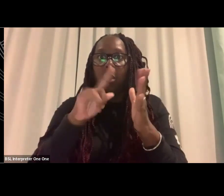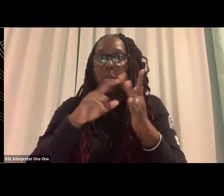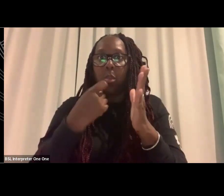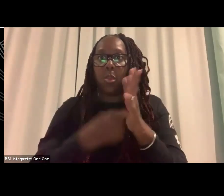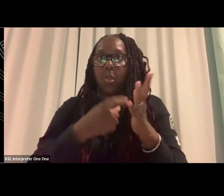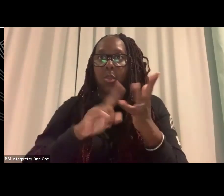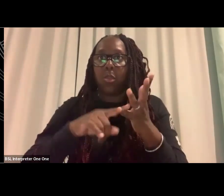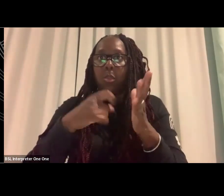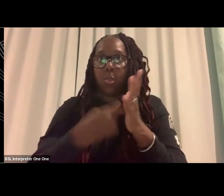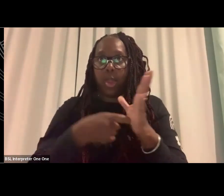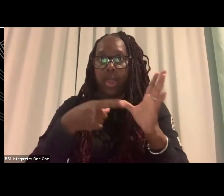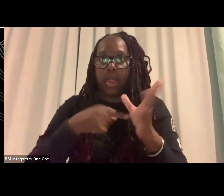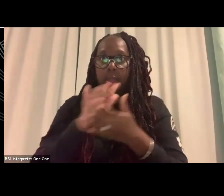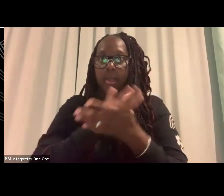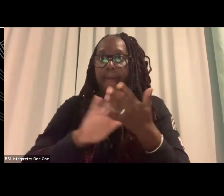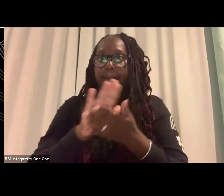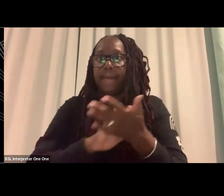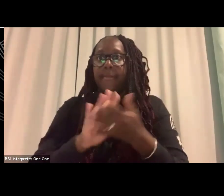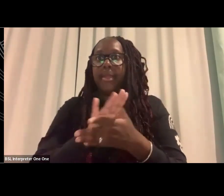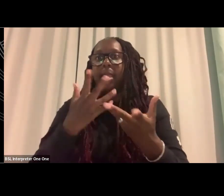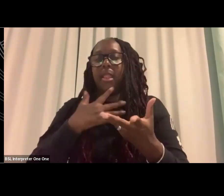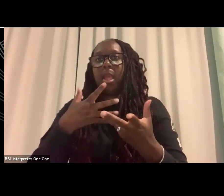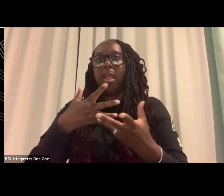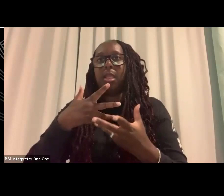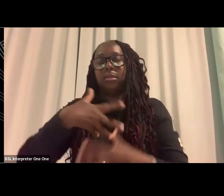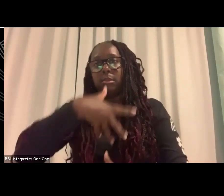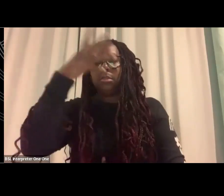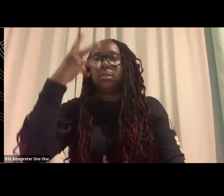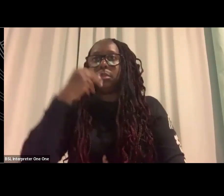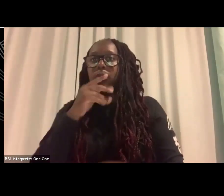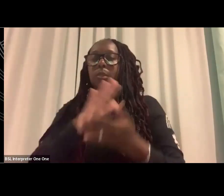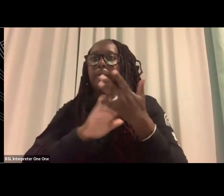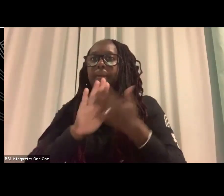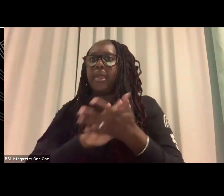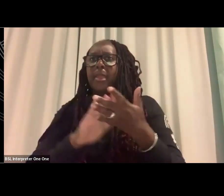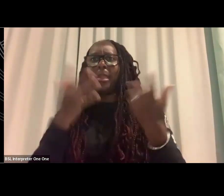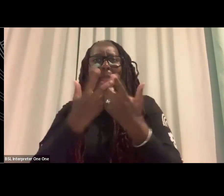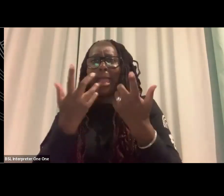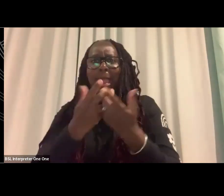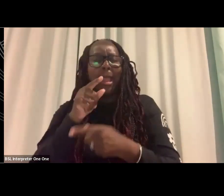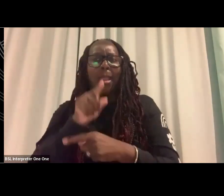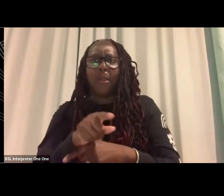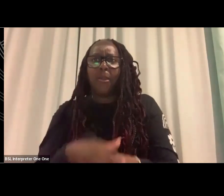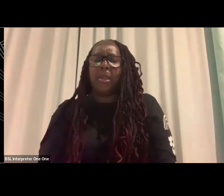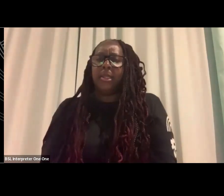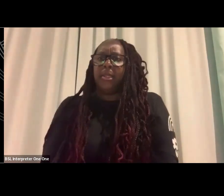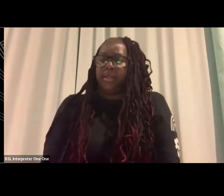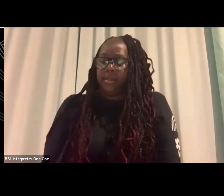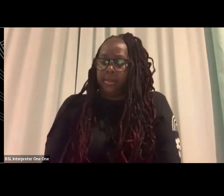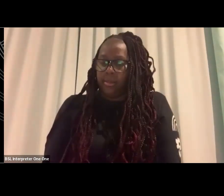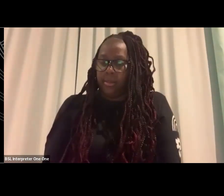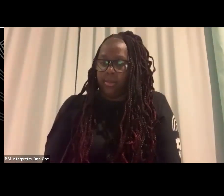translated, albeit incompletely, as spirituality. So for well-being to exist, there must be some element